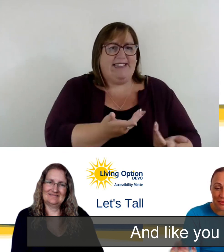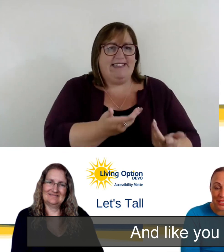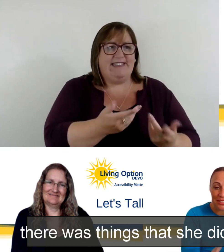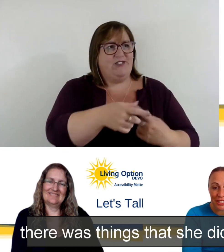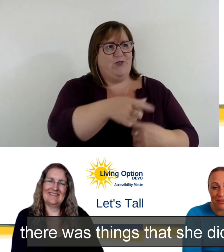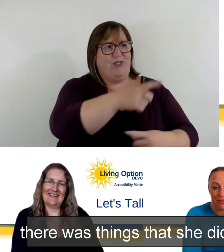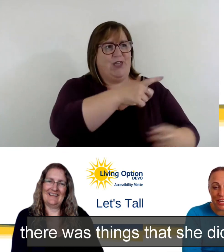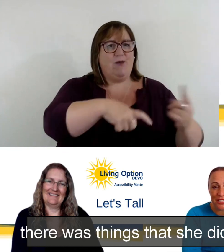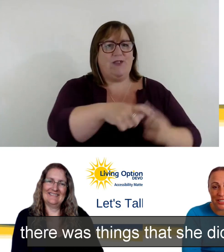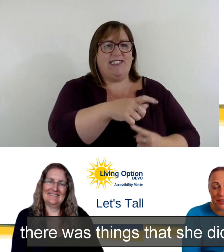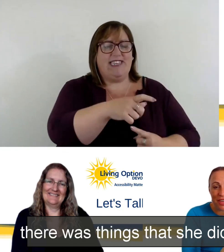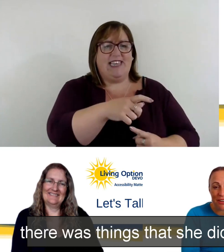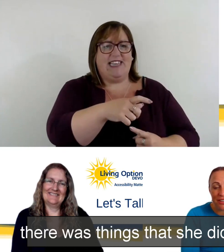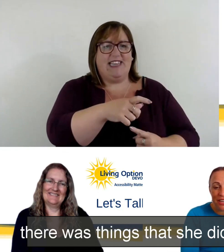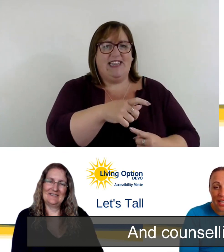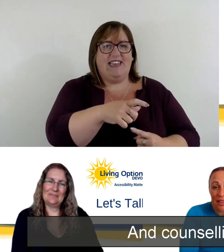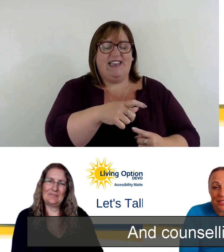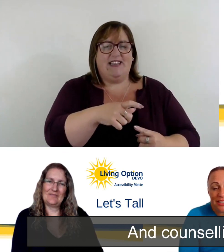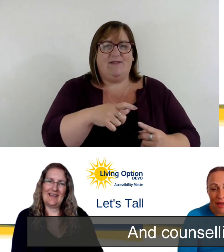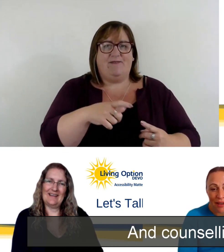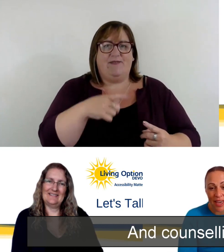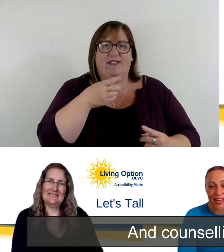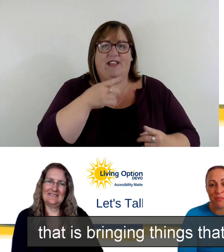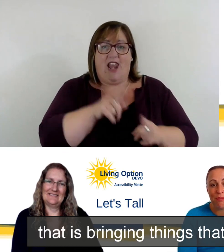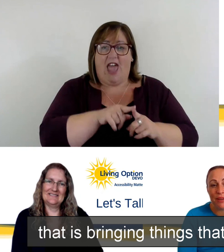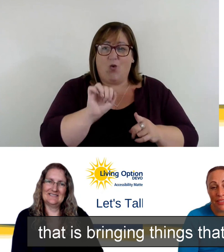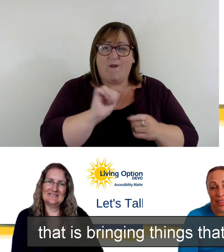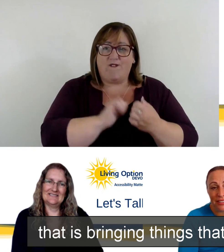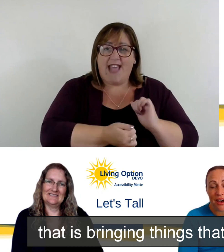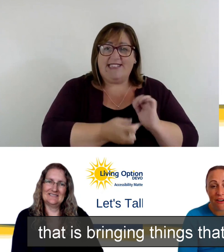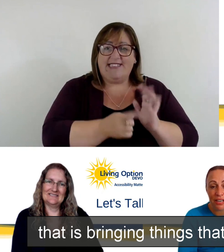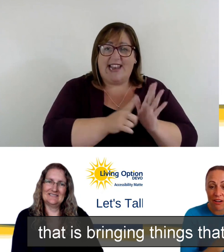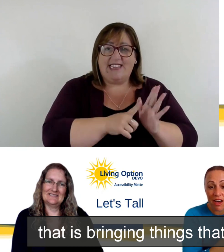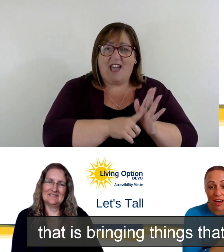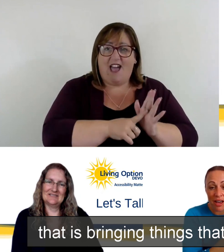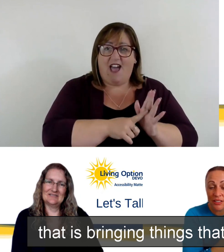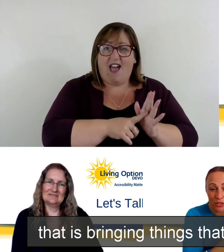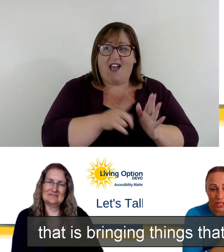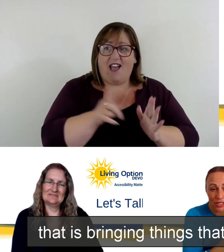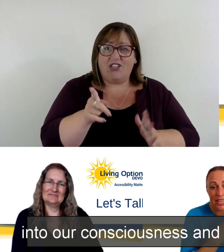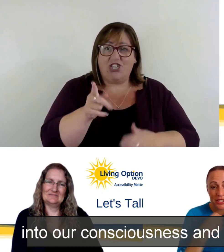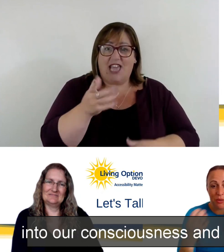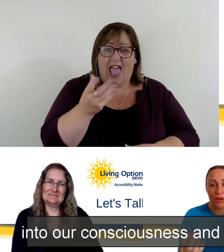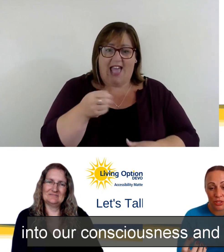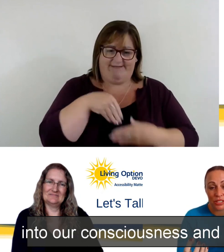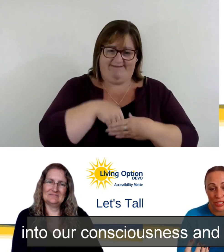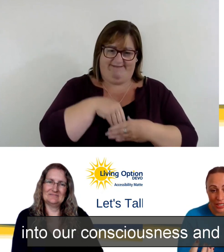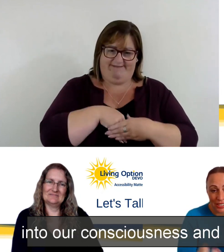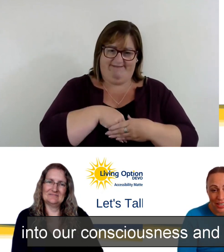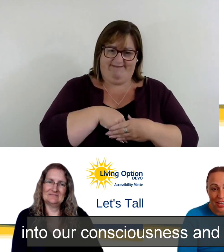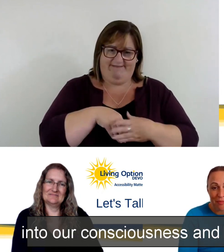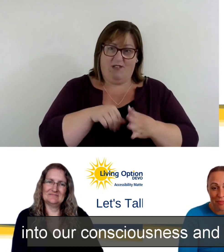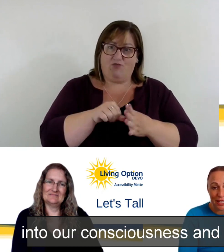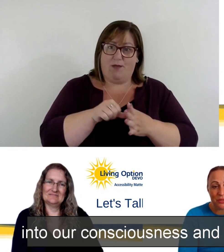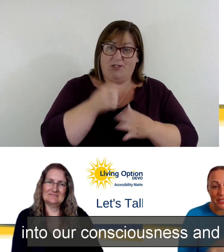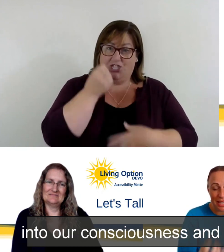said, Lydia, there was things that she didn't realise that were there. And counselling is about that, is bringing things that are in our unconscious into our